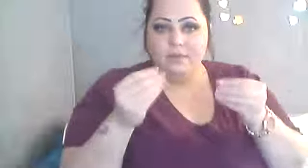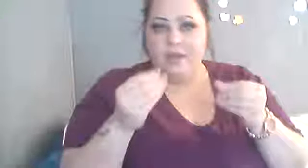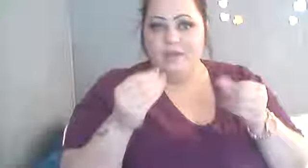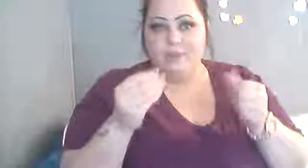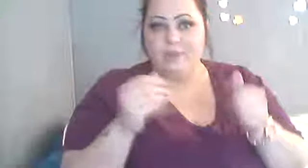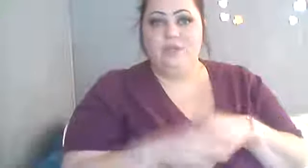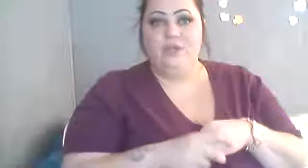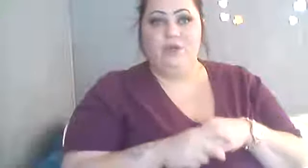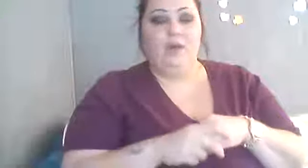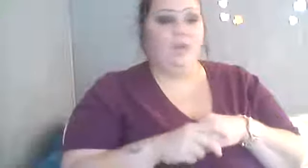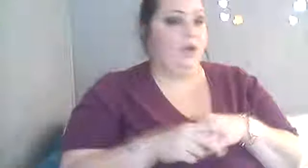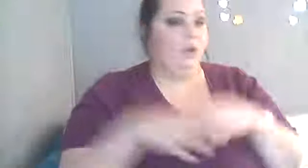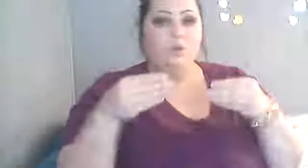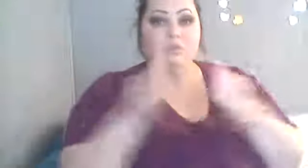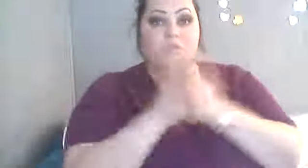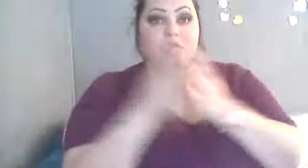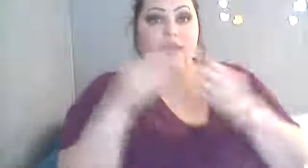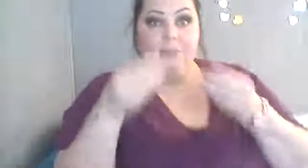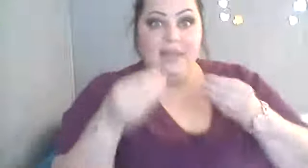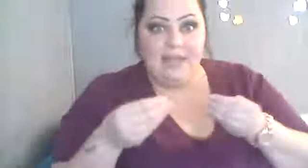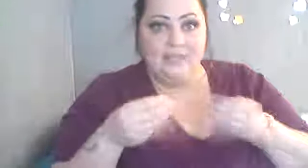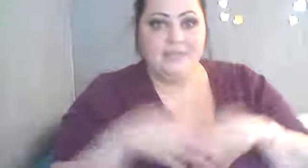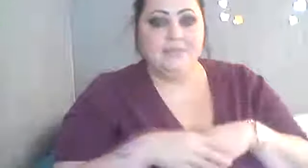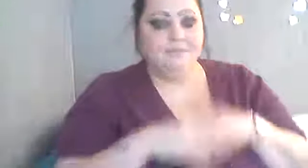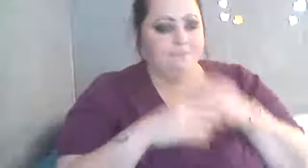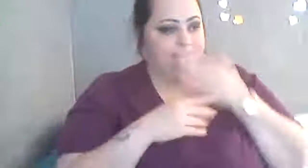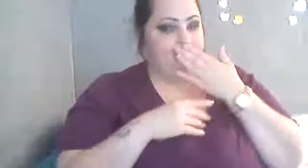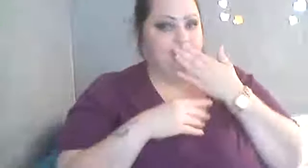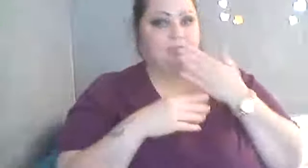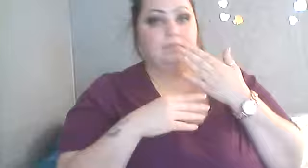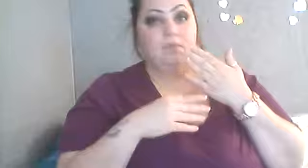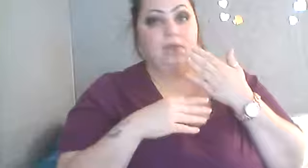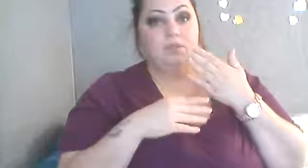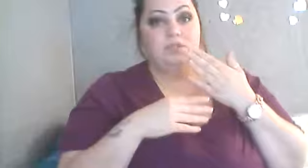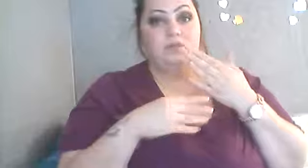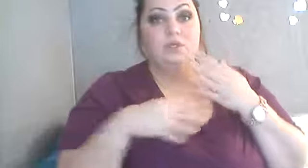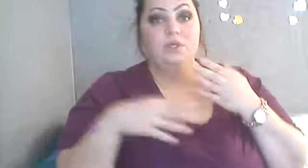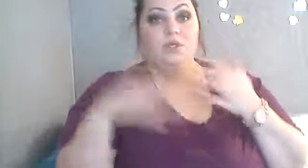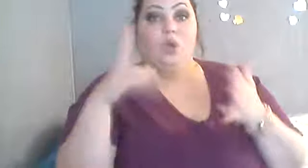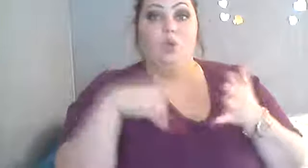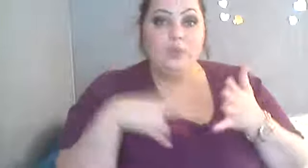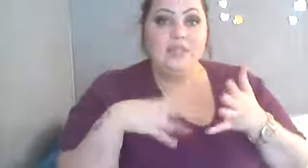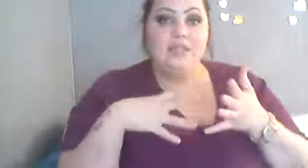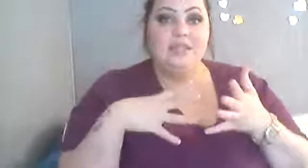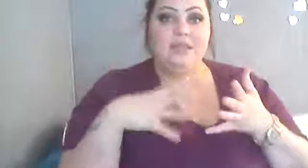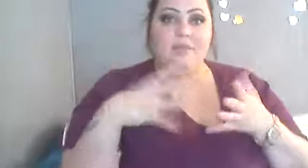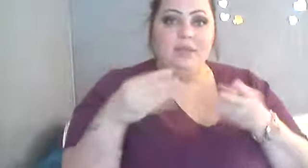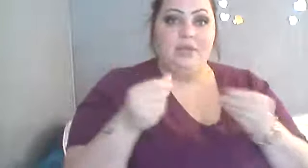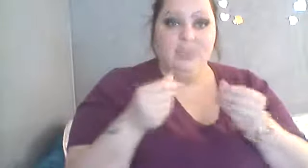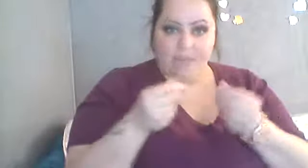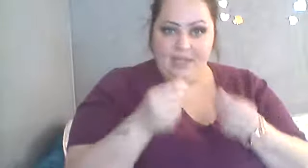kind of person. You know, I want to hold the book in my hands. I want to read the paper in my